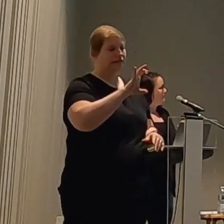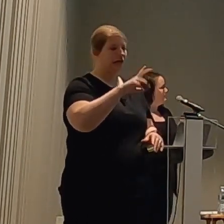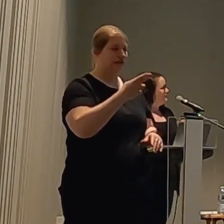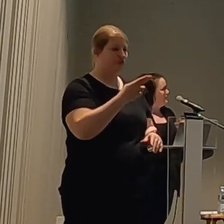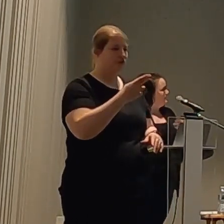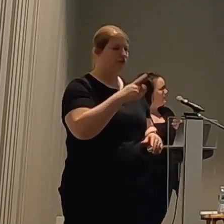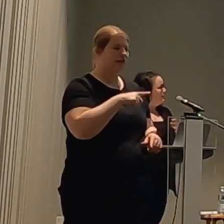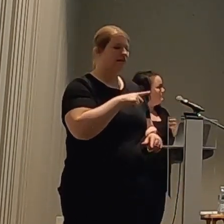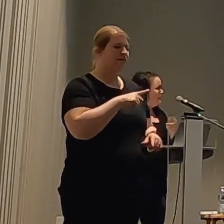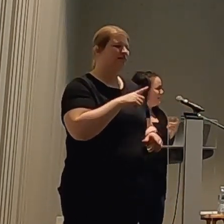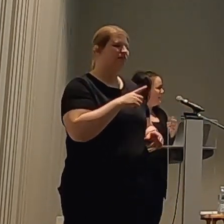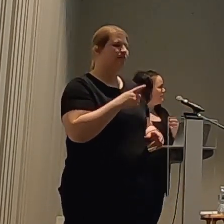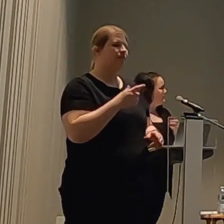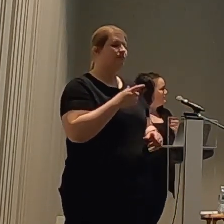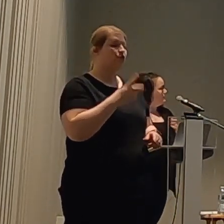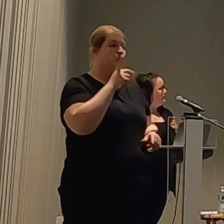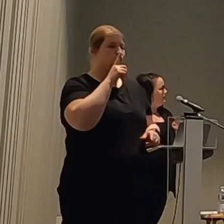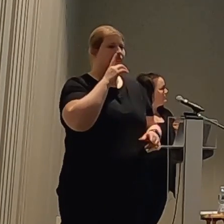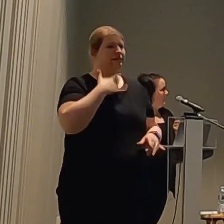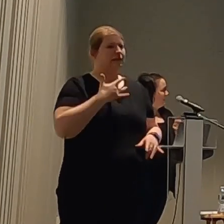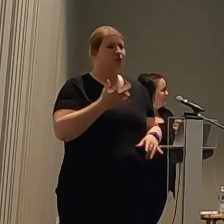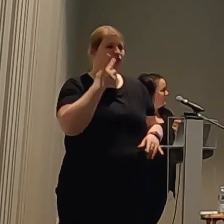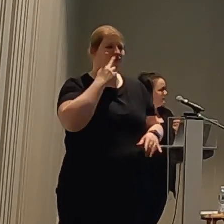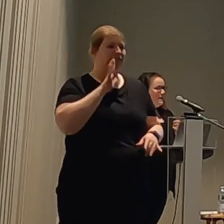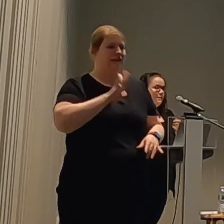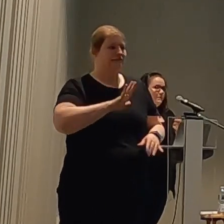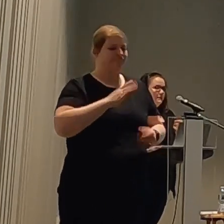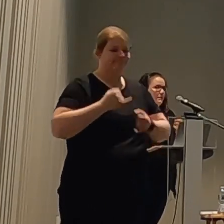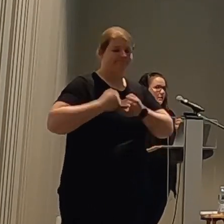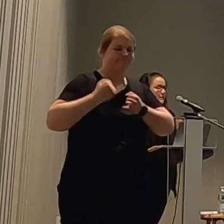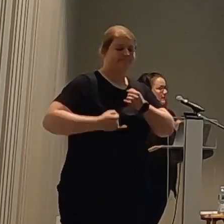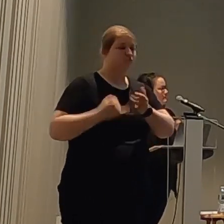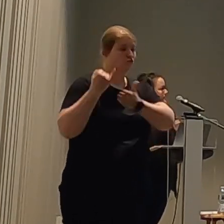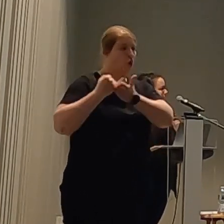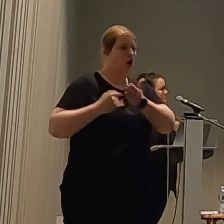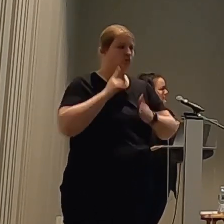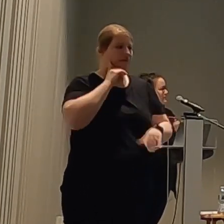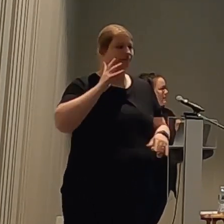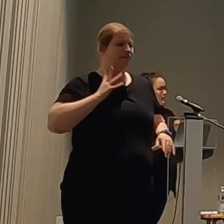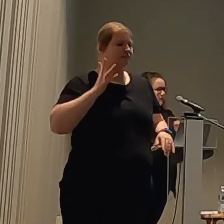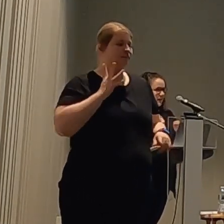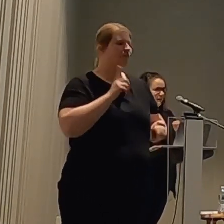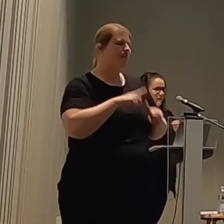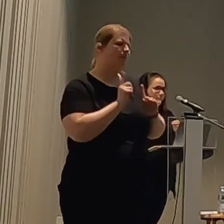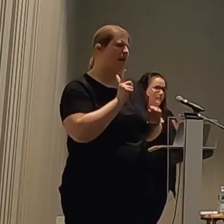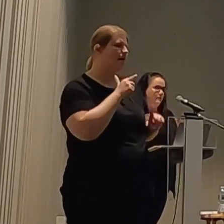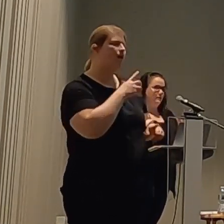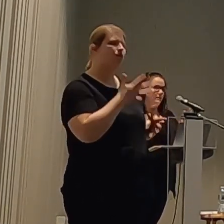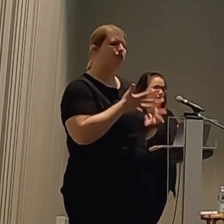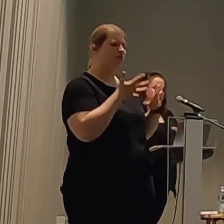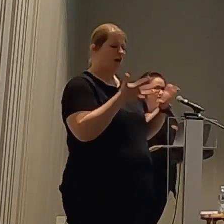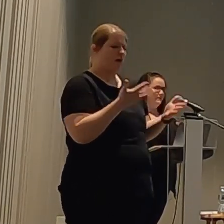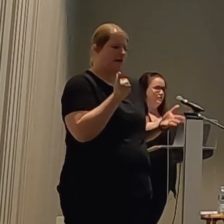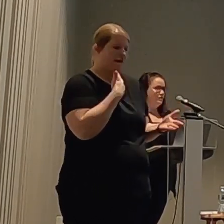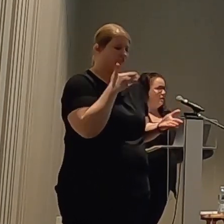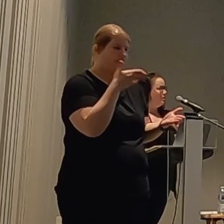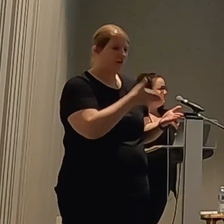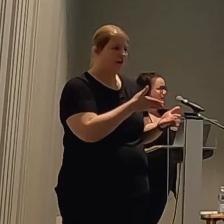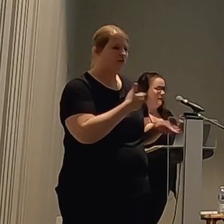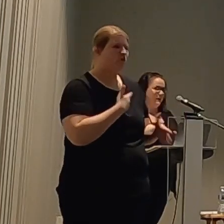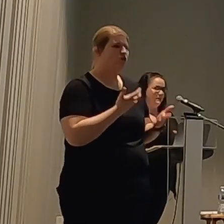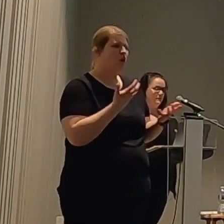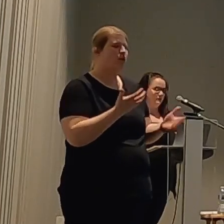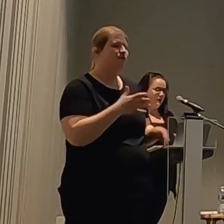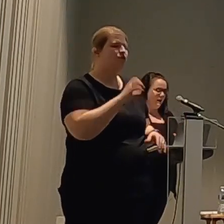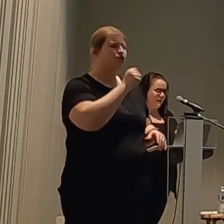accustomed with when we see Picasso's final paintings, but a lot of the elements are there. There are a lot of